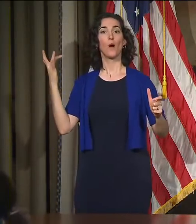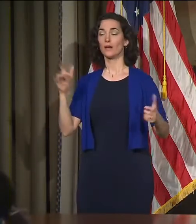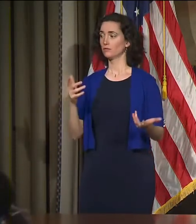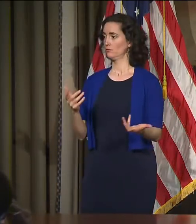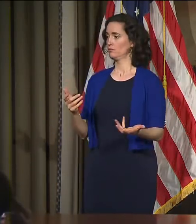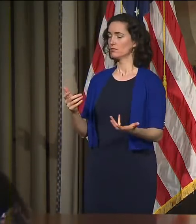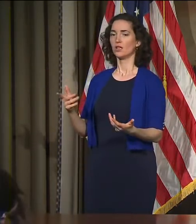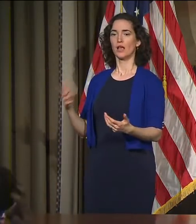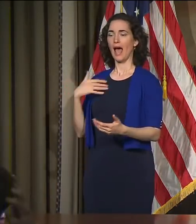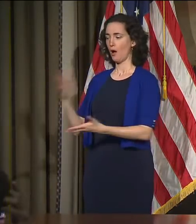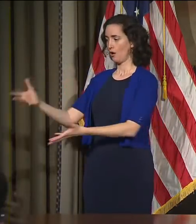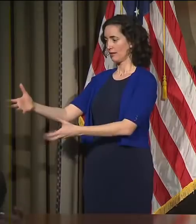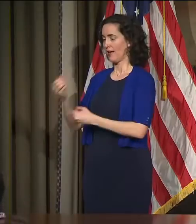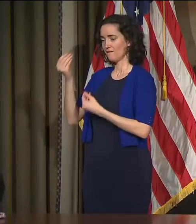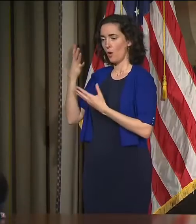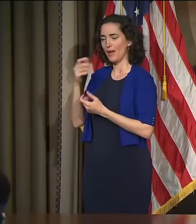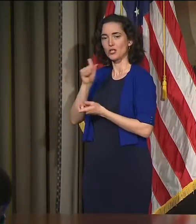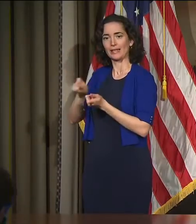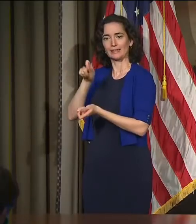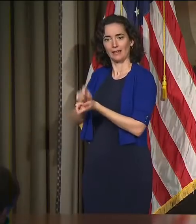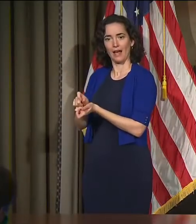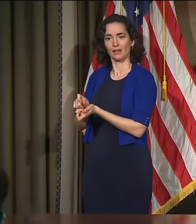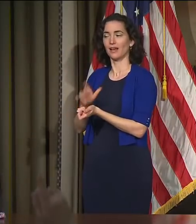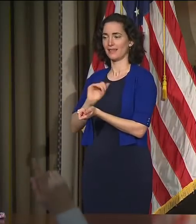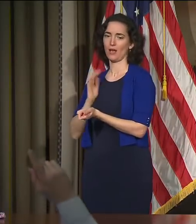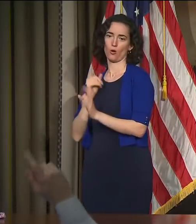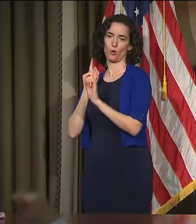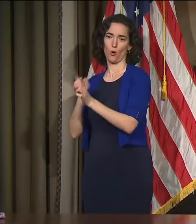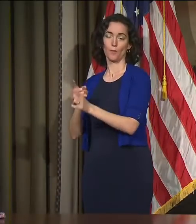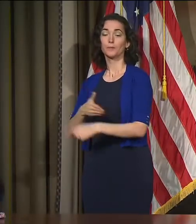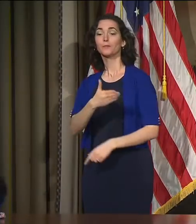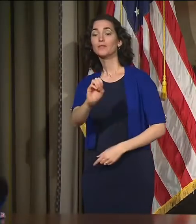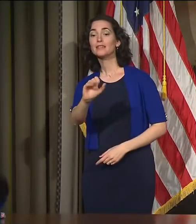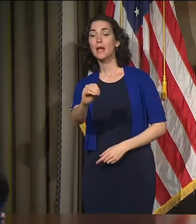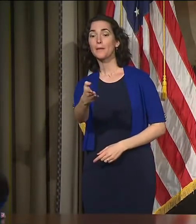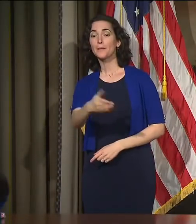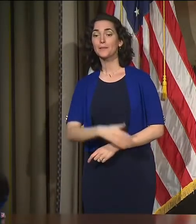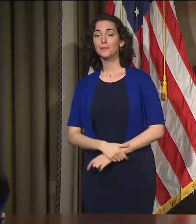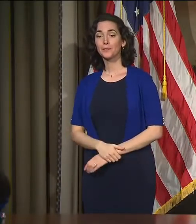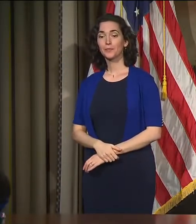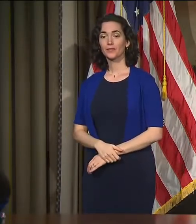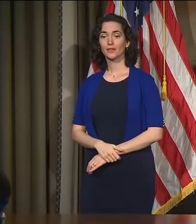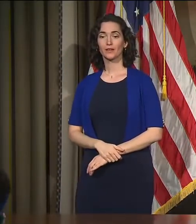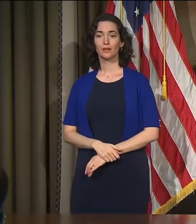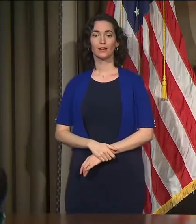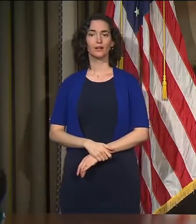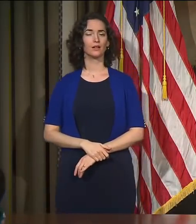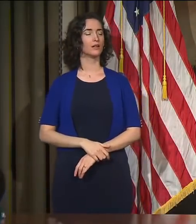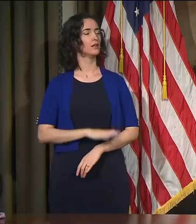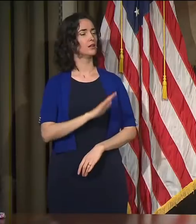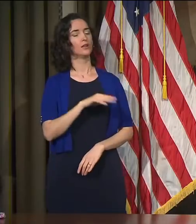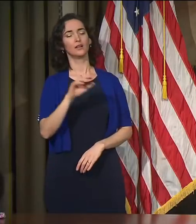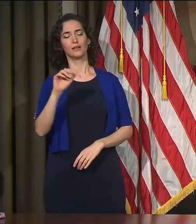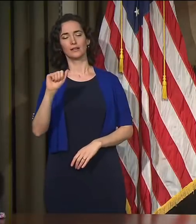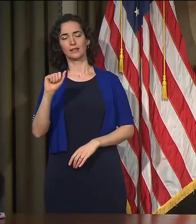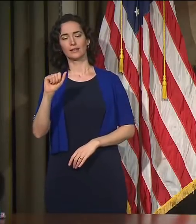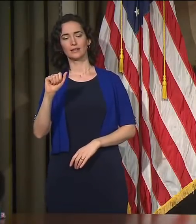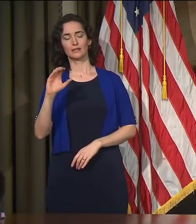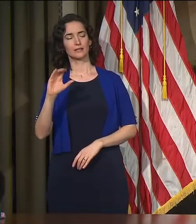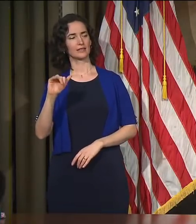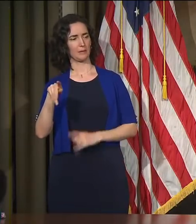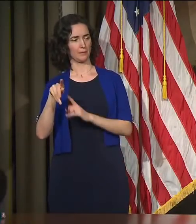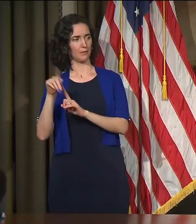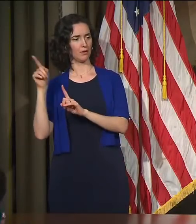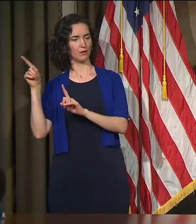more complete, which is what the goal is on that. Yep, Sam. The ACIP unveiled